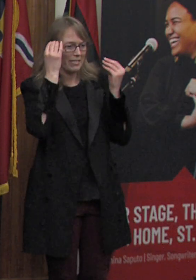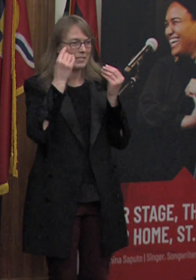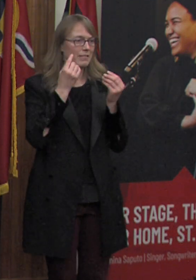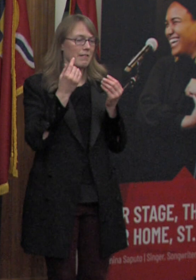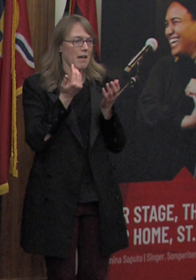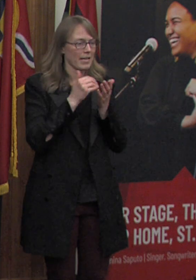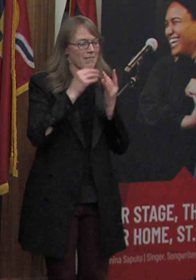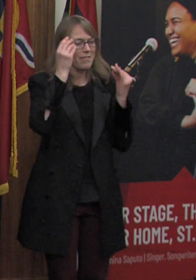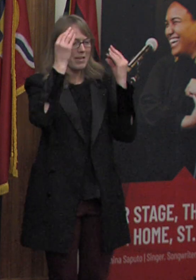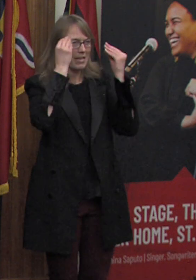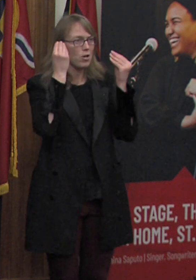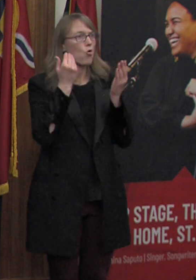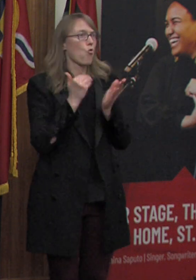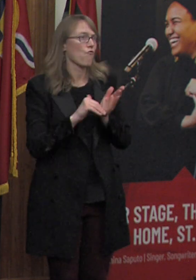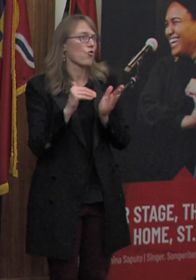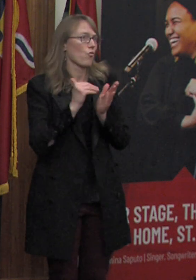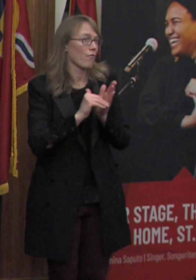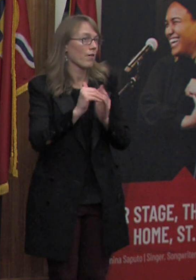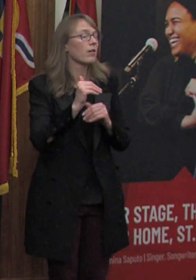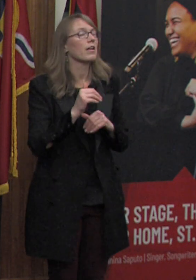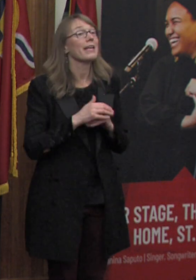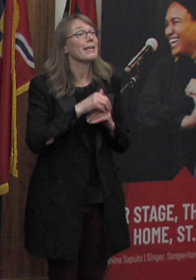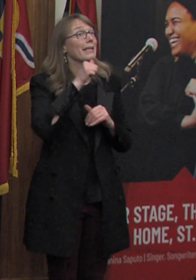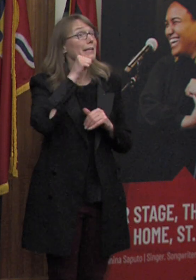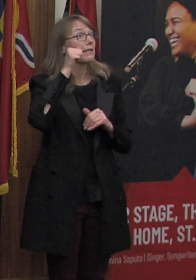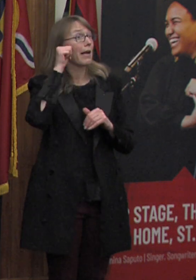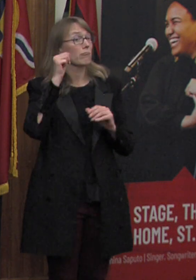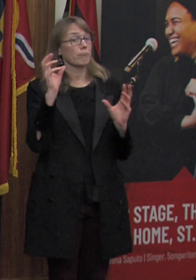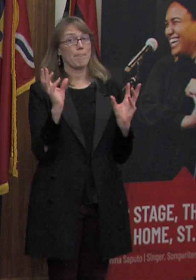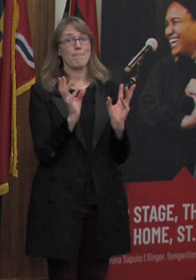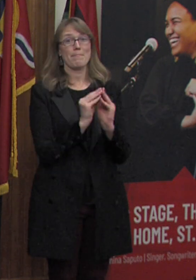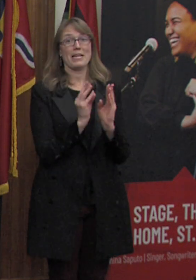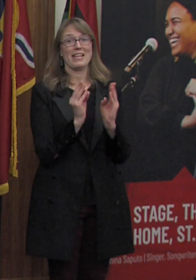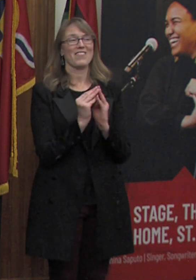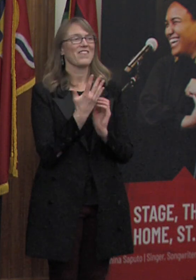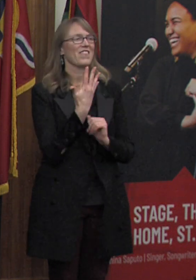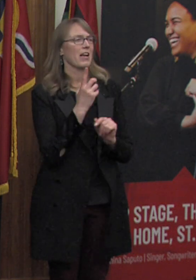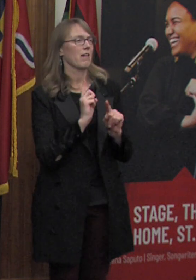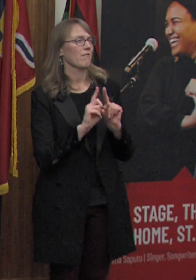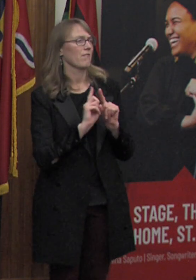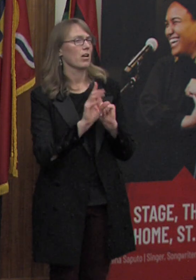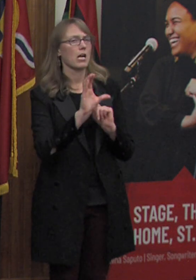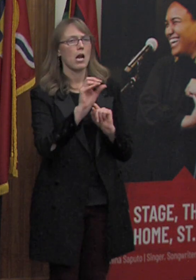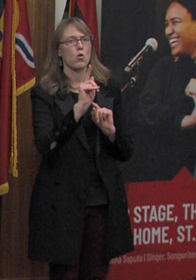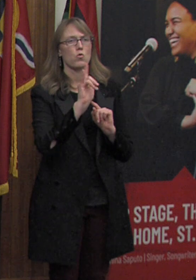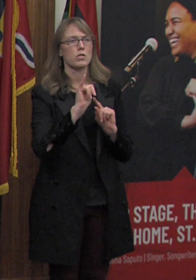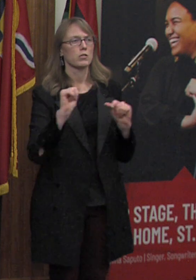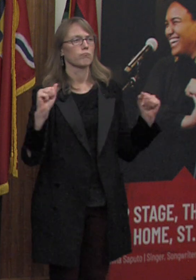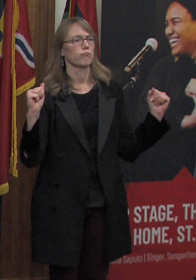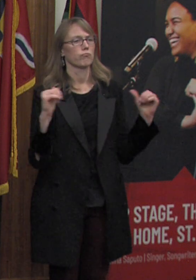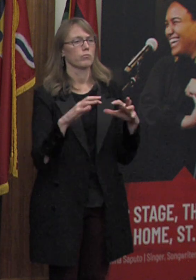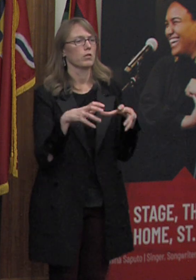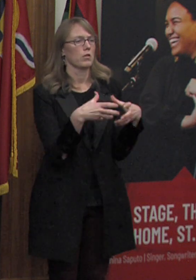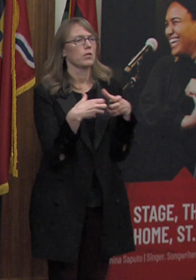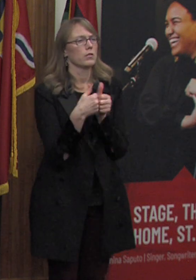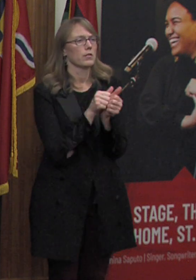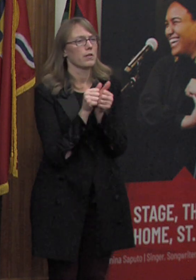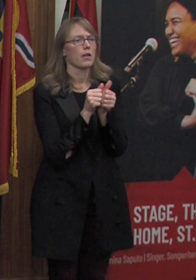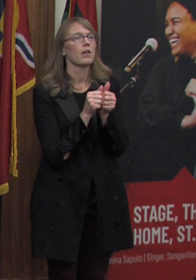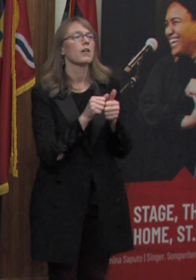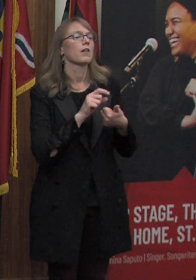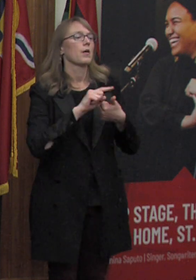was a fairly large meeting with the leaders of five counties, our health departments, the three major hospitals,